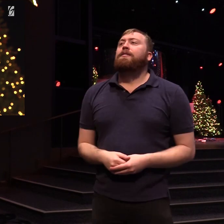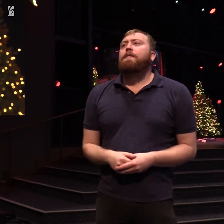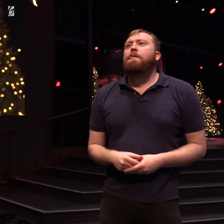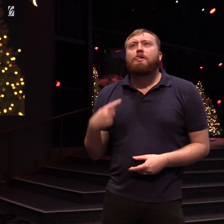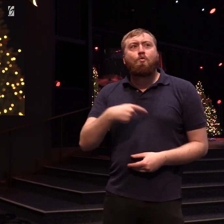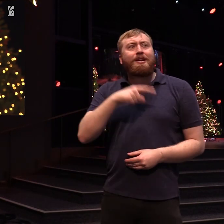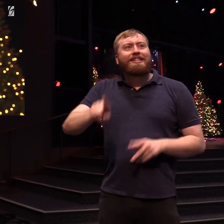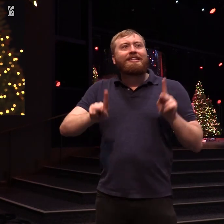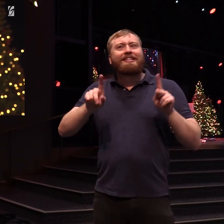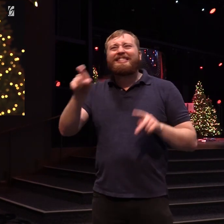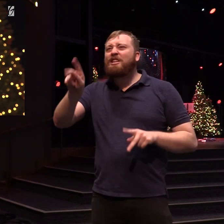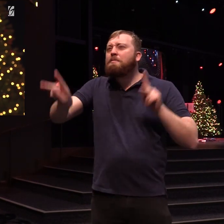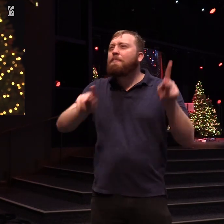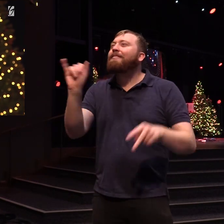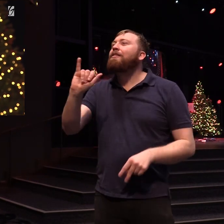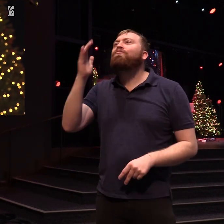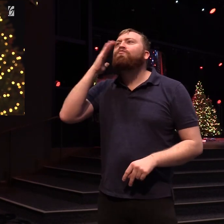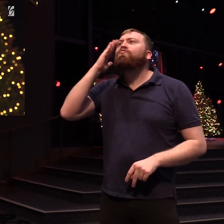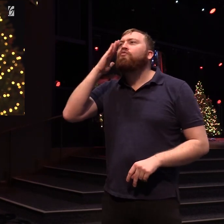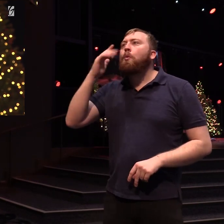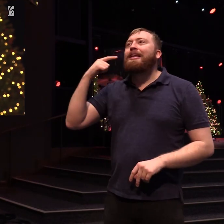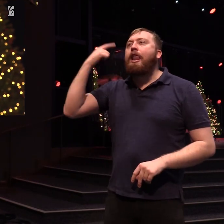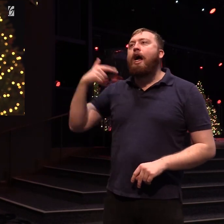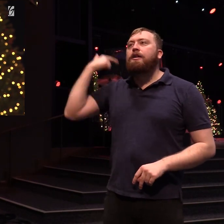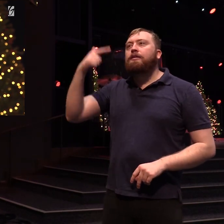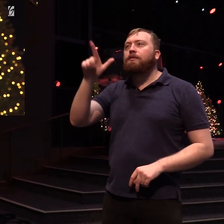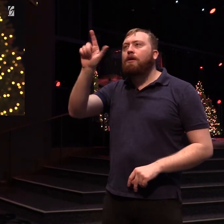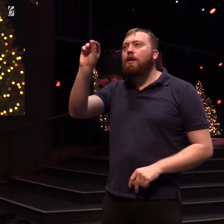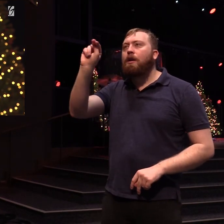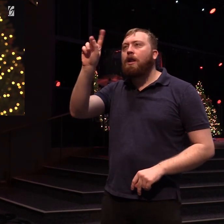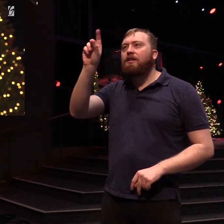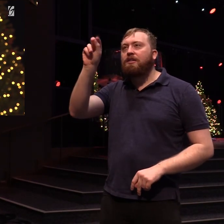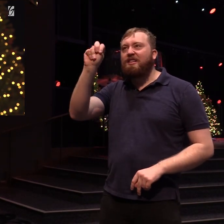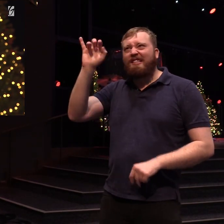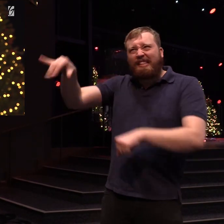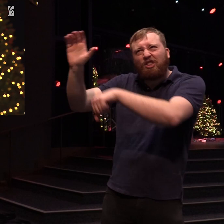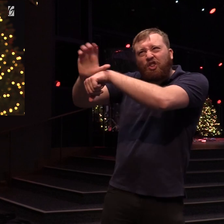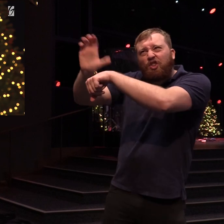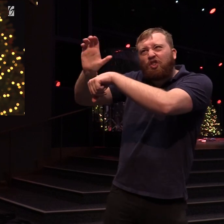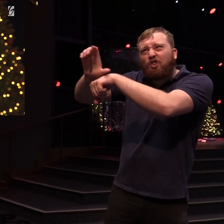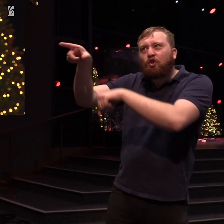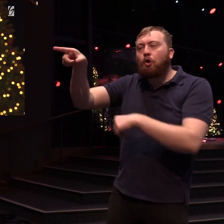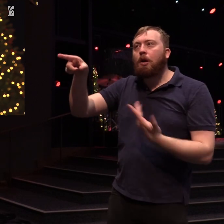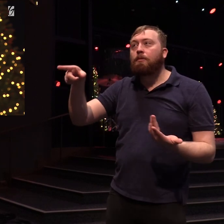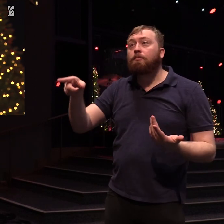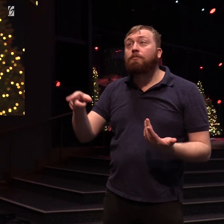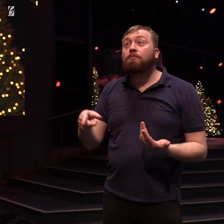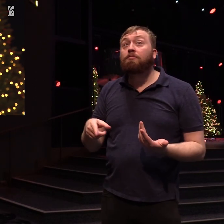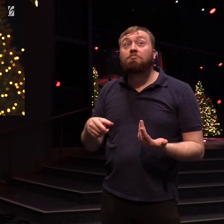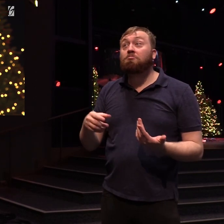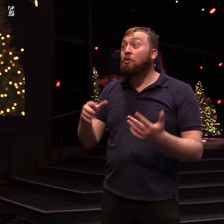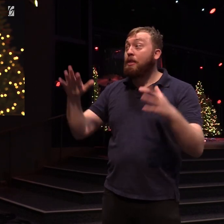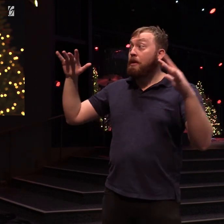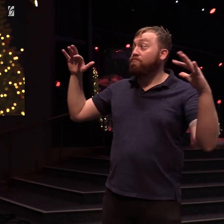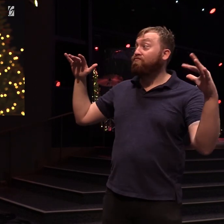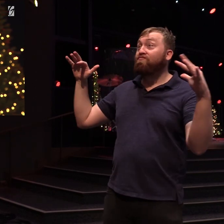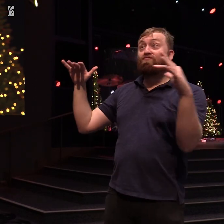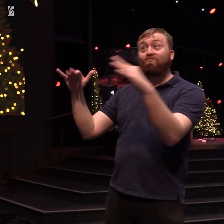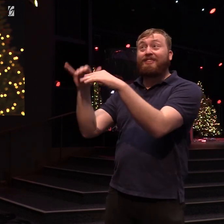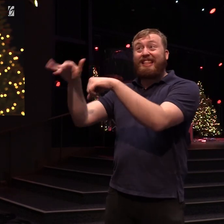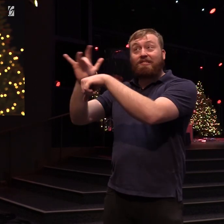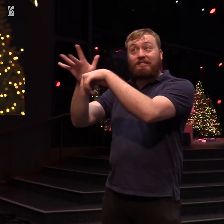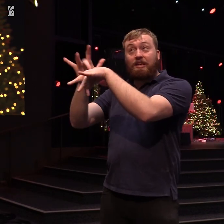be like that congregation in London. No one would have faulted them had they not gathered on that Sunday morning.